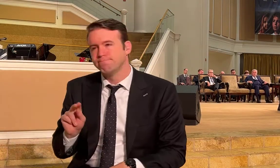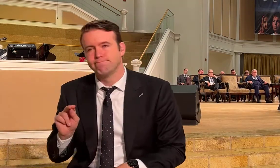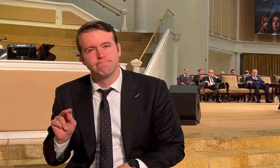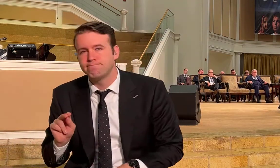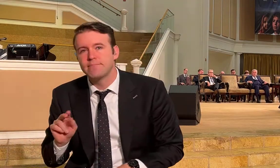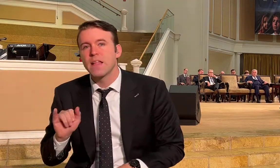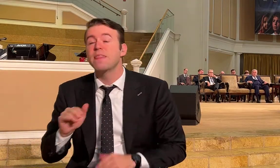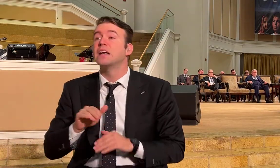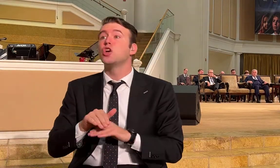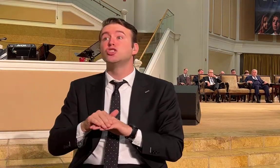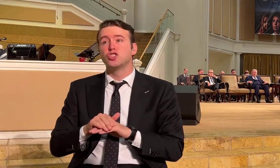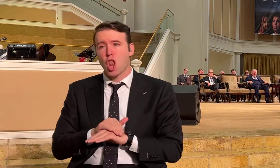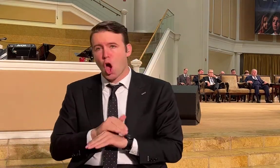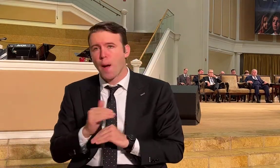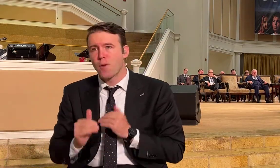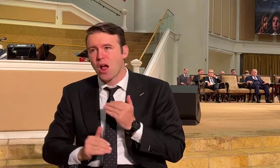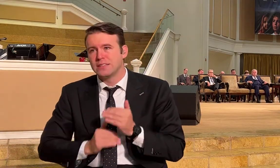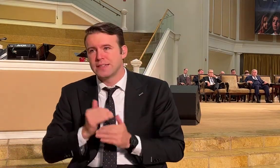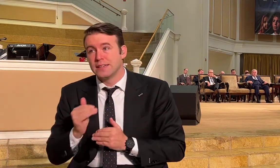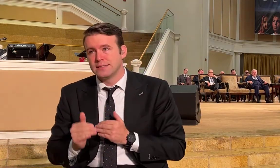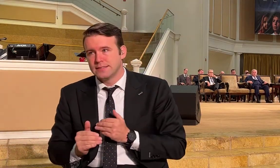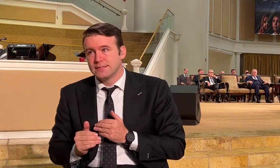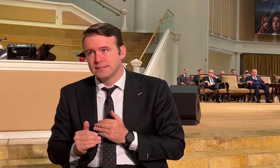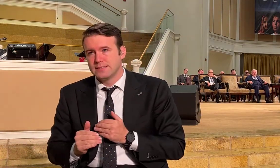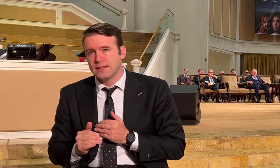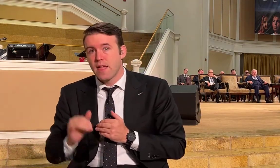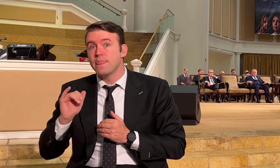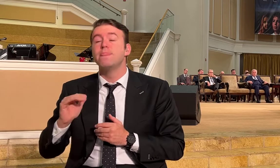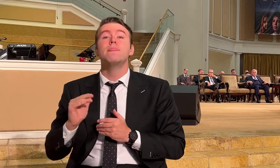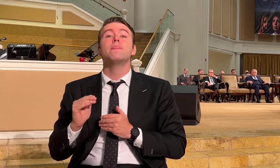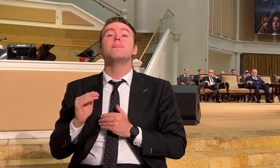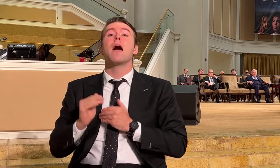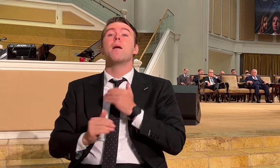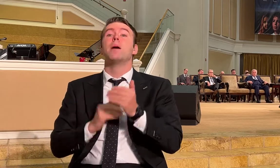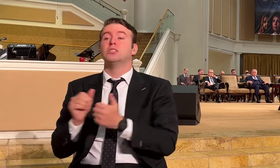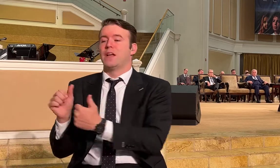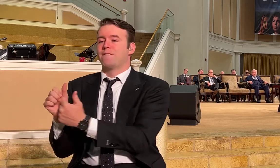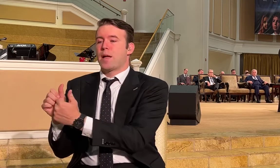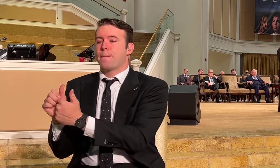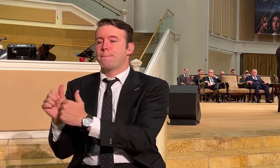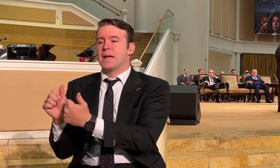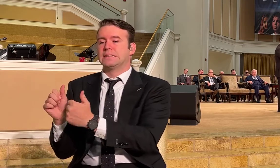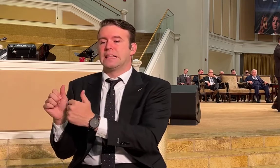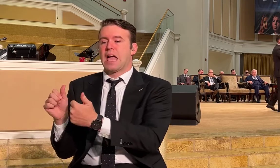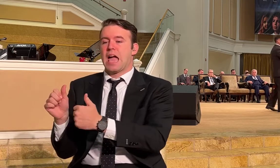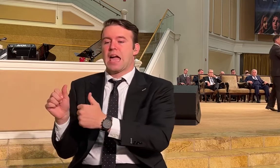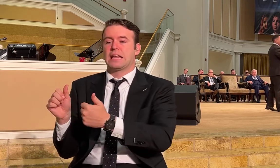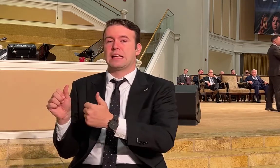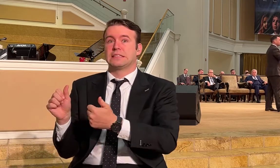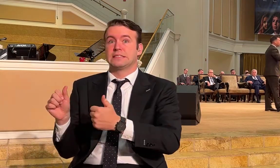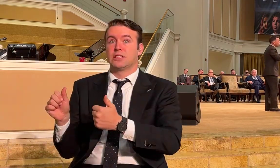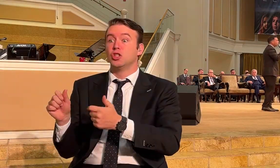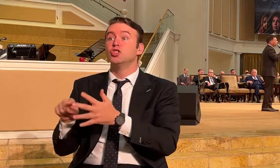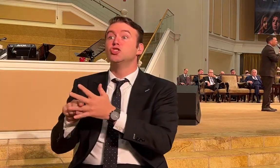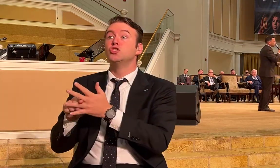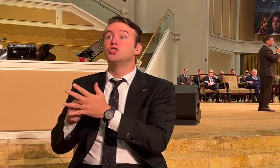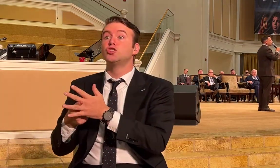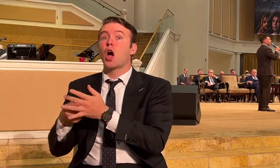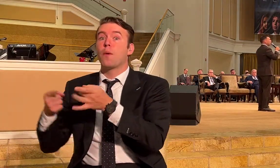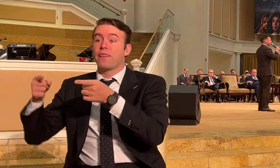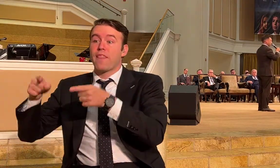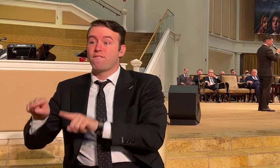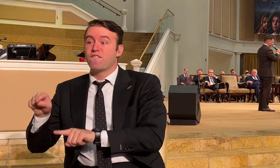is a gradual process. The process of backsliding begins with an event